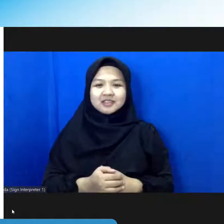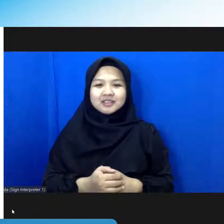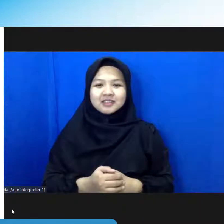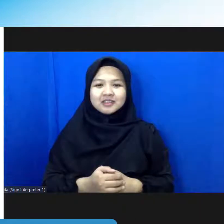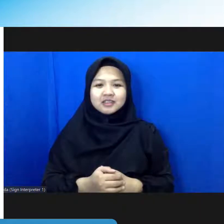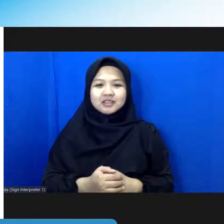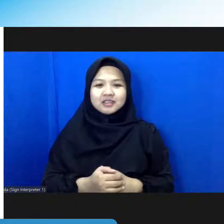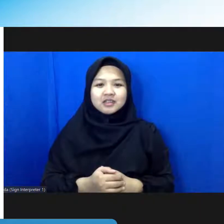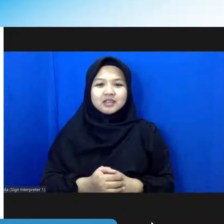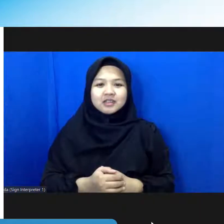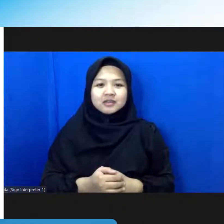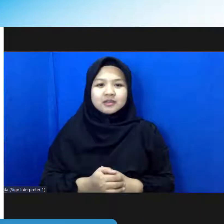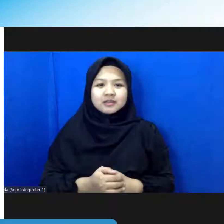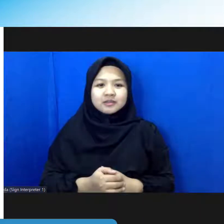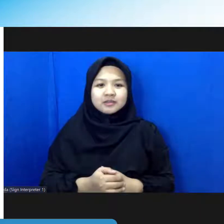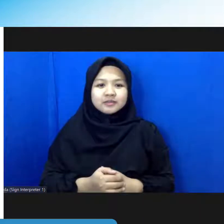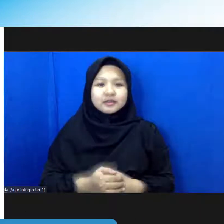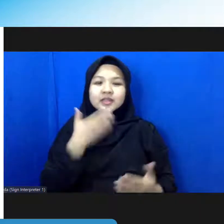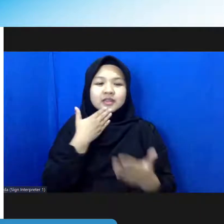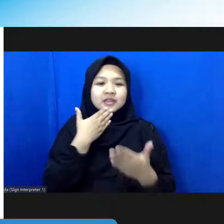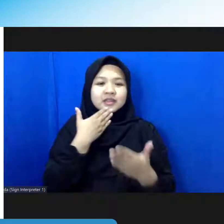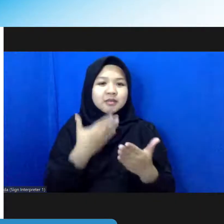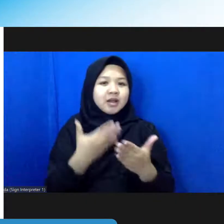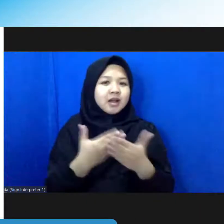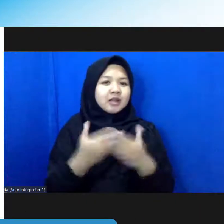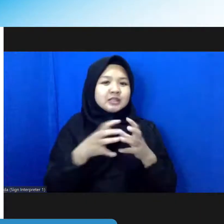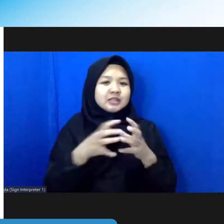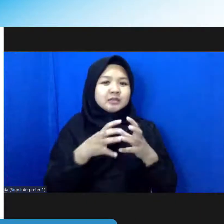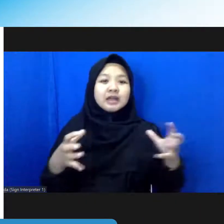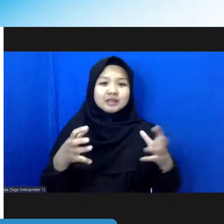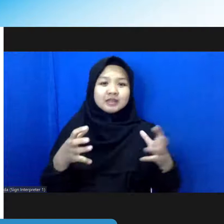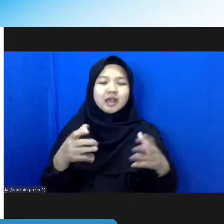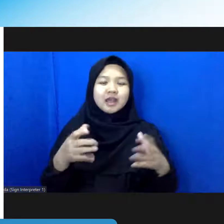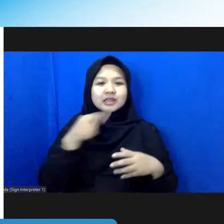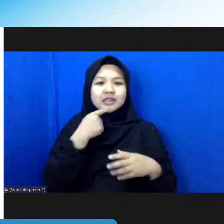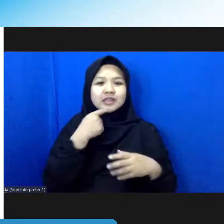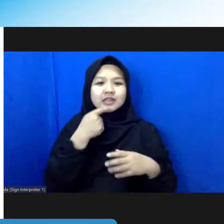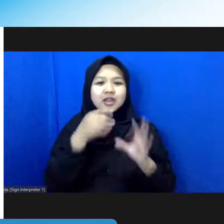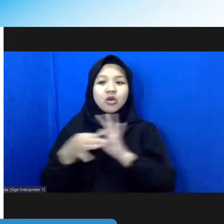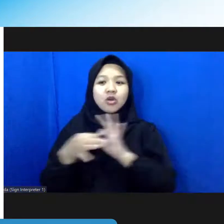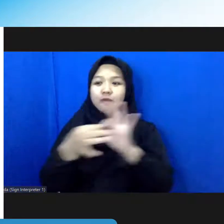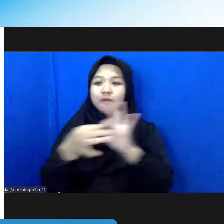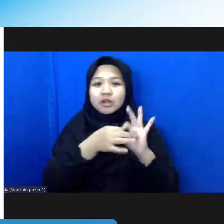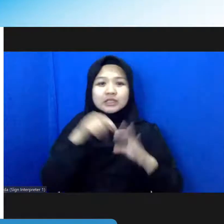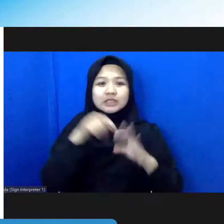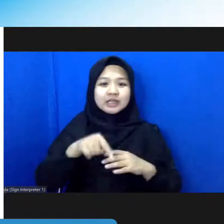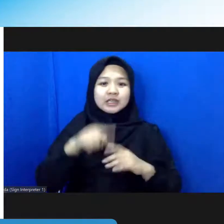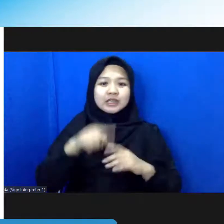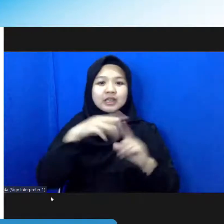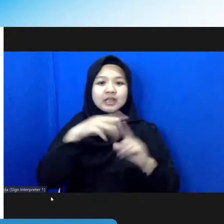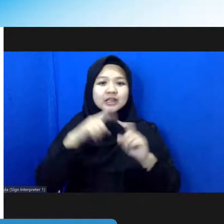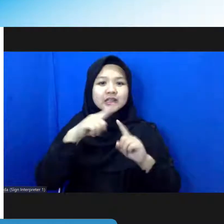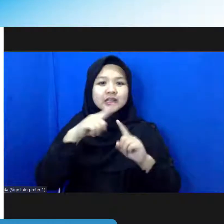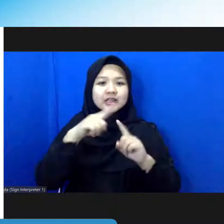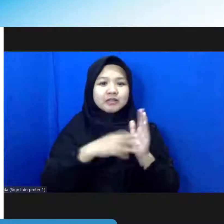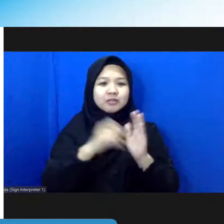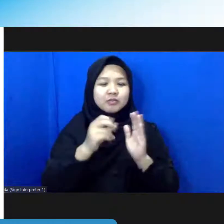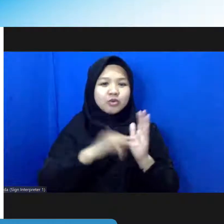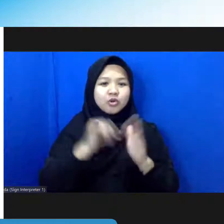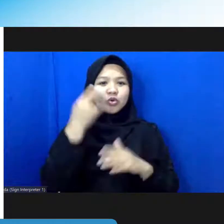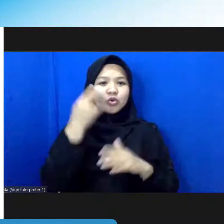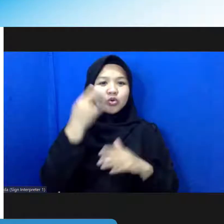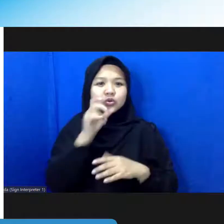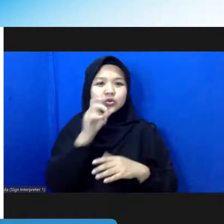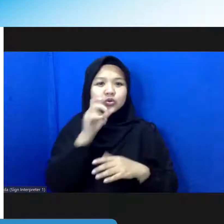huge thank you. Like this about collaboration. I mean, this is a testament to the collaborative effort that to help make this webinar